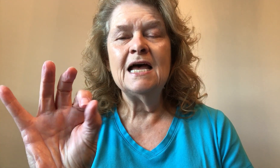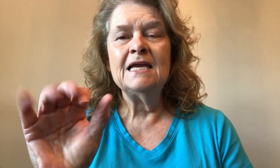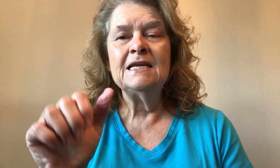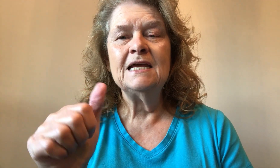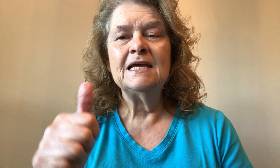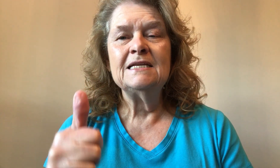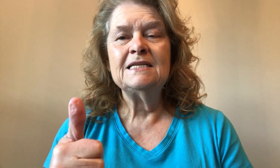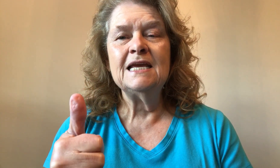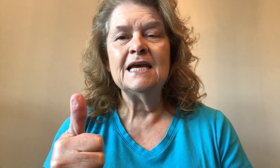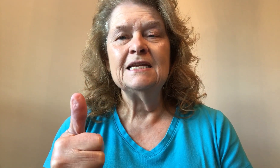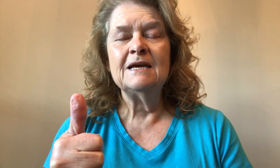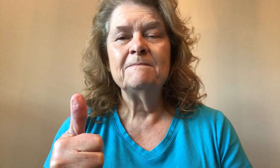9, 10.